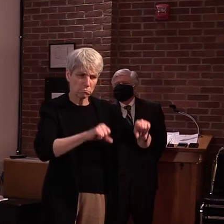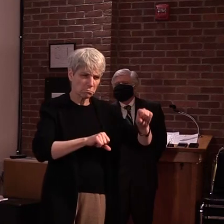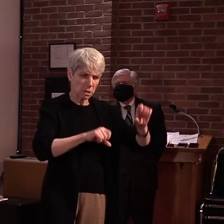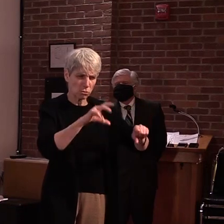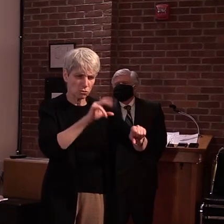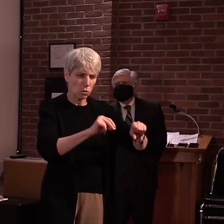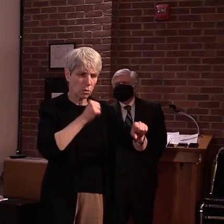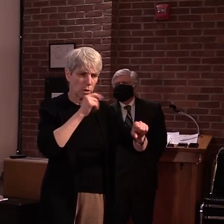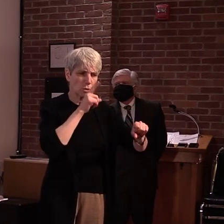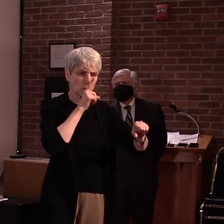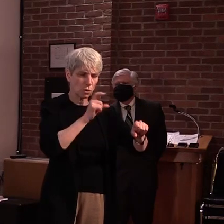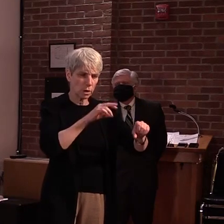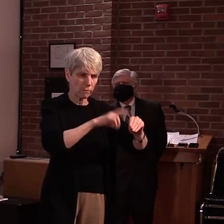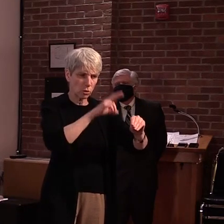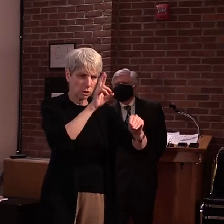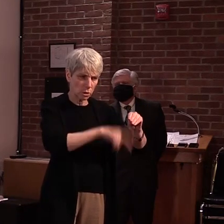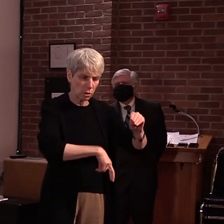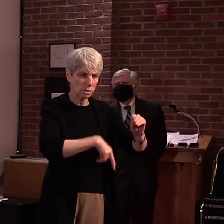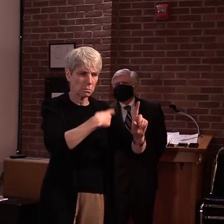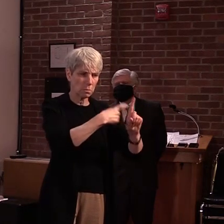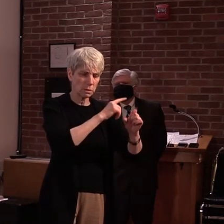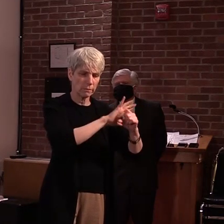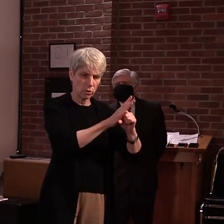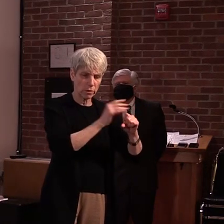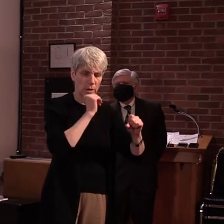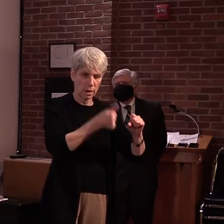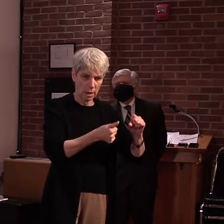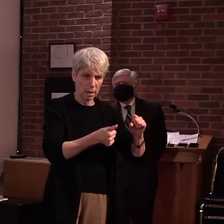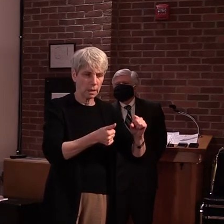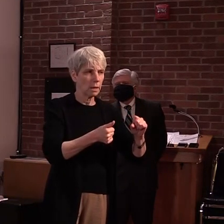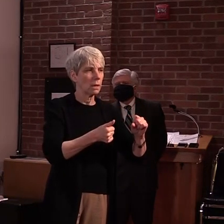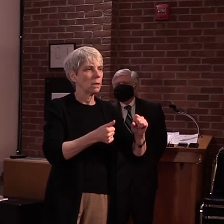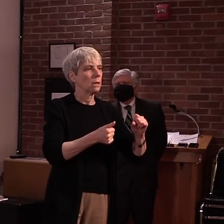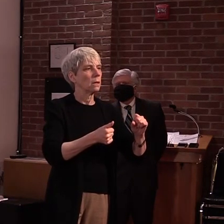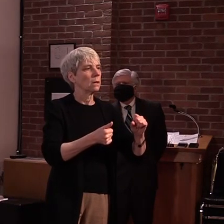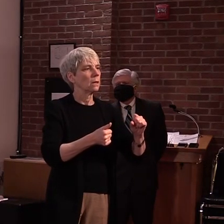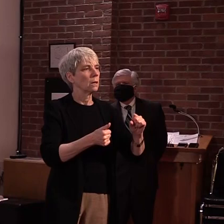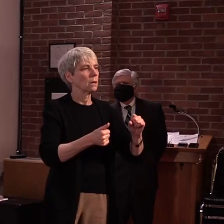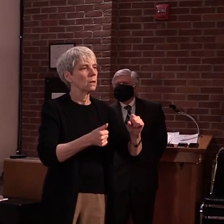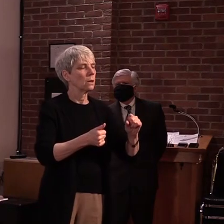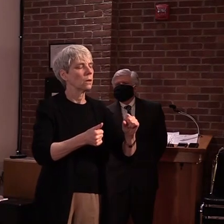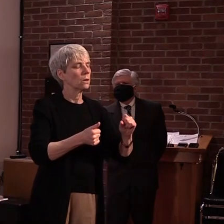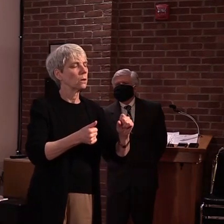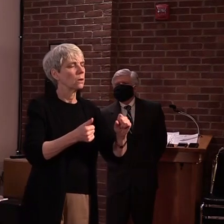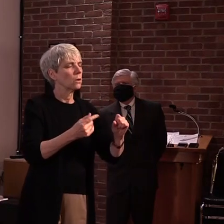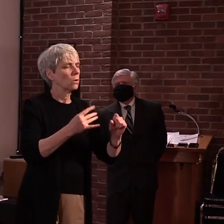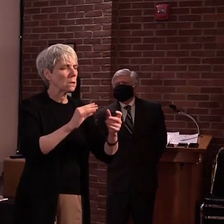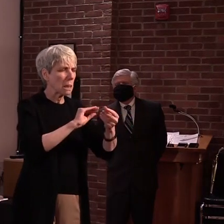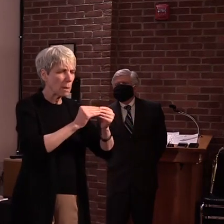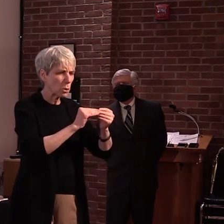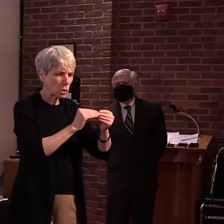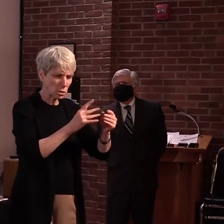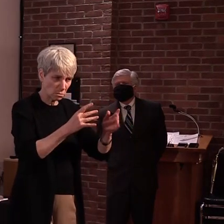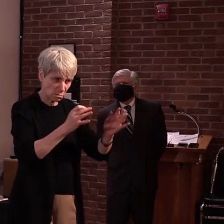quickly, that's been a pretty consistent number week to week, unless I'm mistaken. So what is the situation with them?